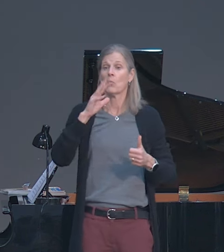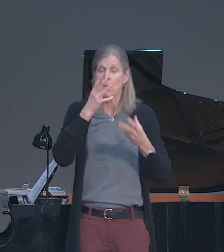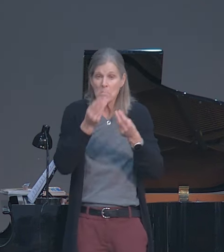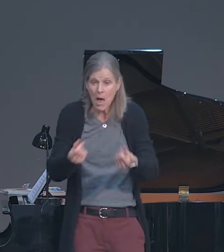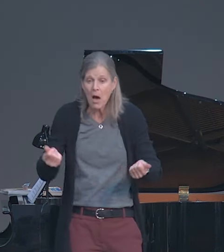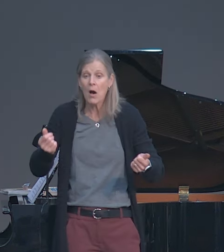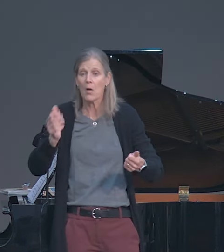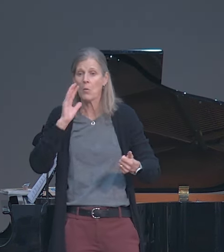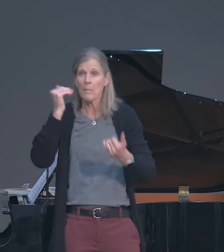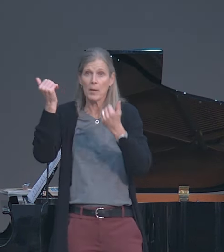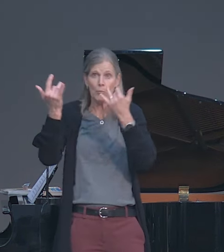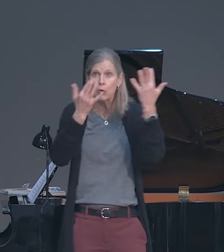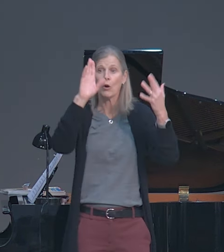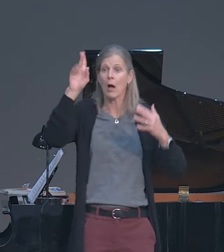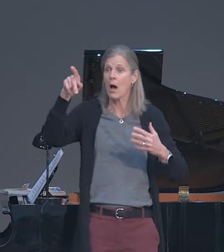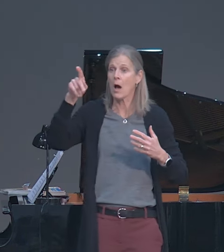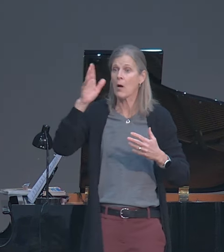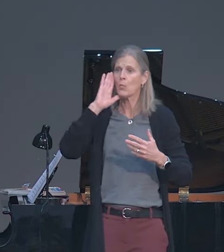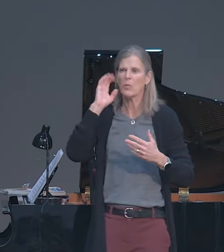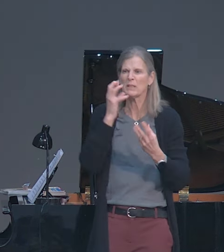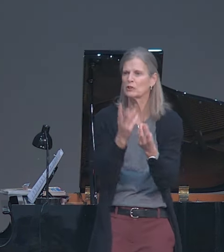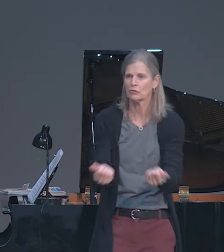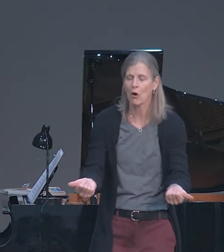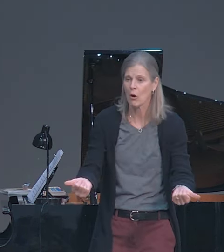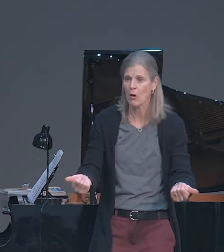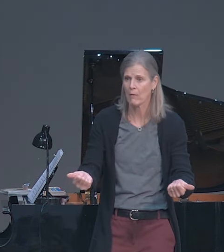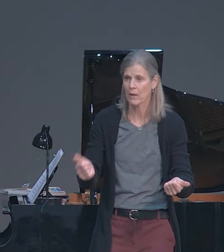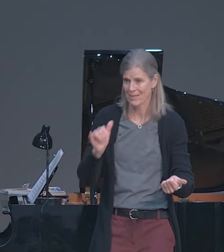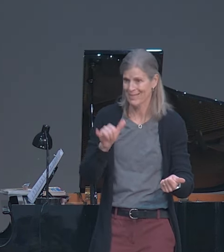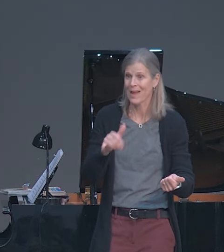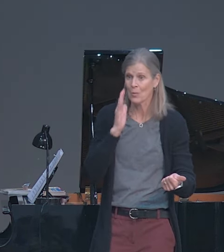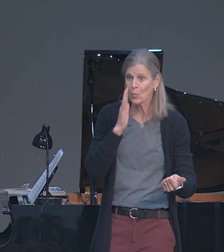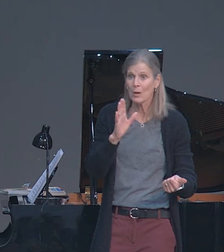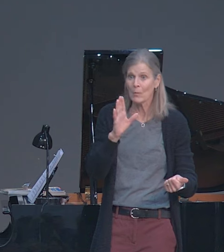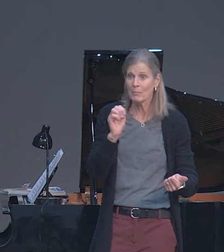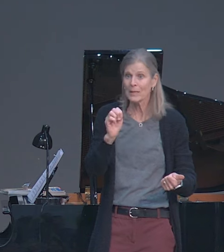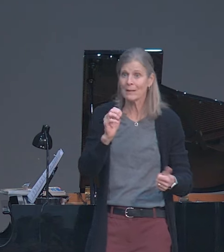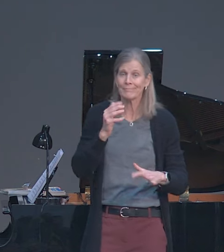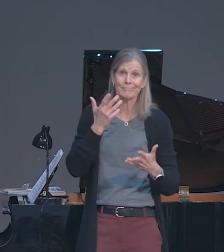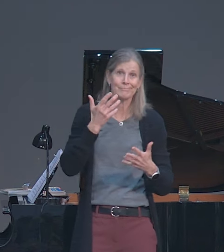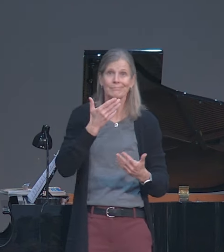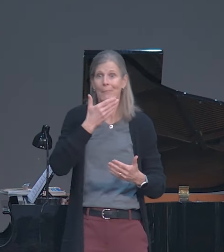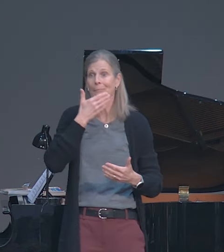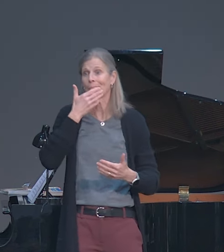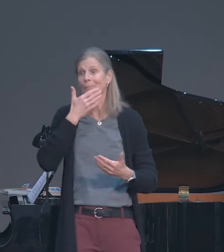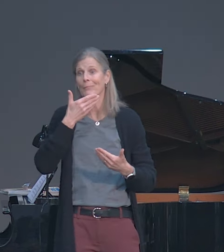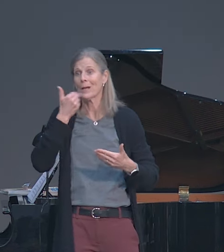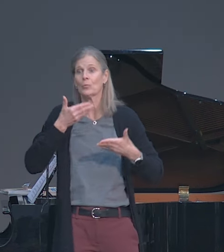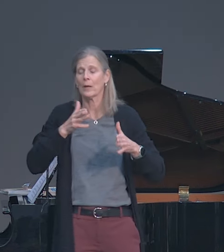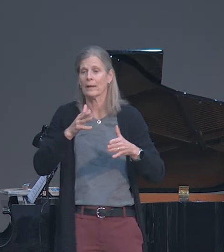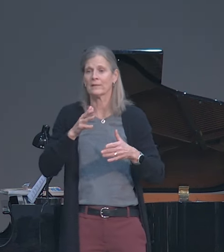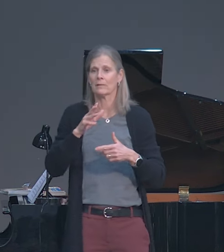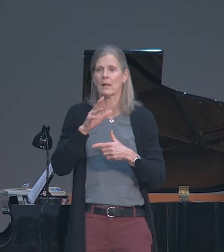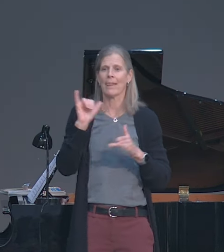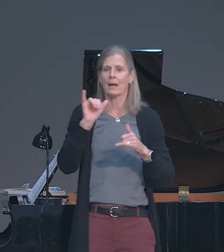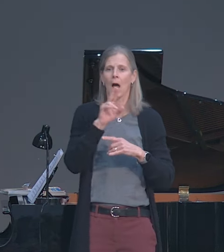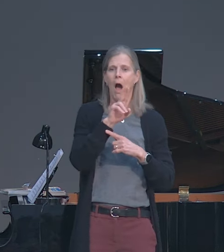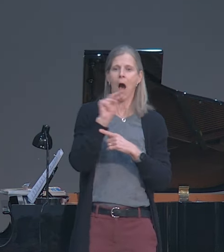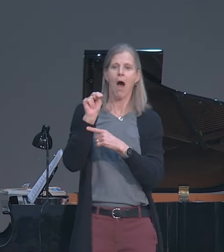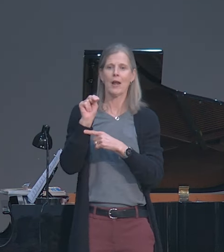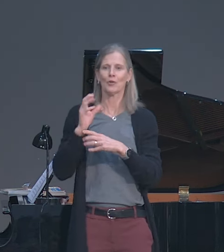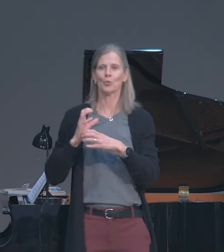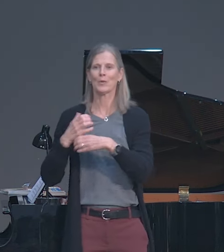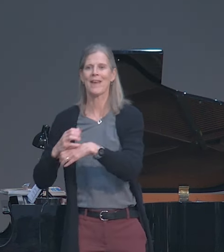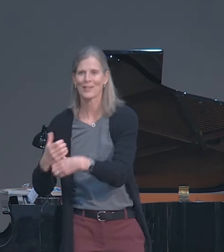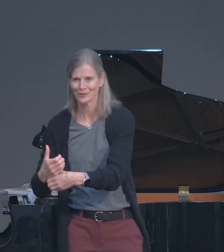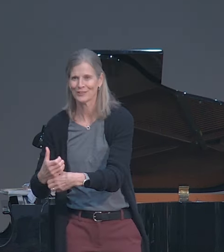they're going to be burnt up, they're going to be dissolved. This will be, the best word to describe it, is an uncreation. It's